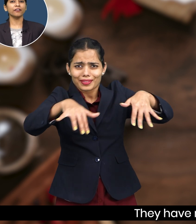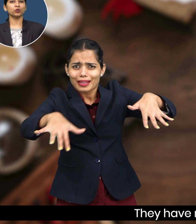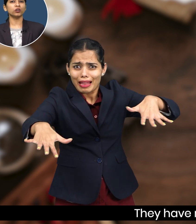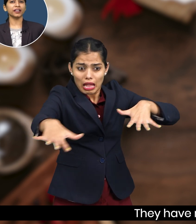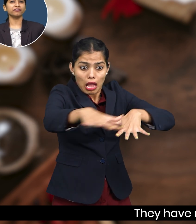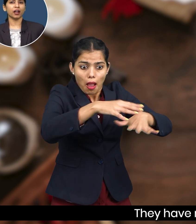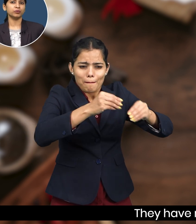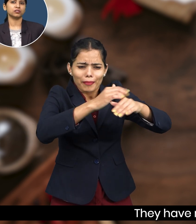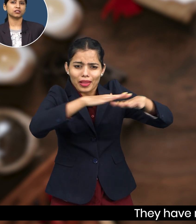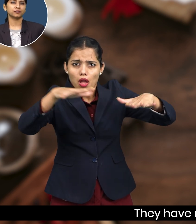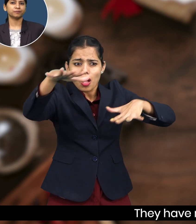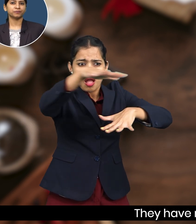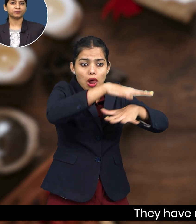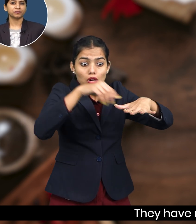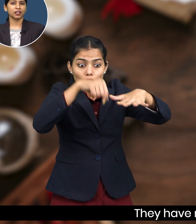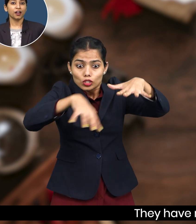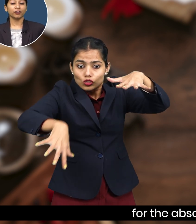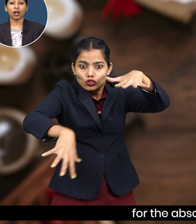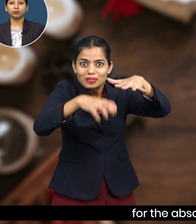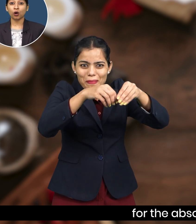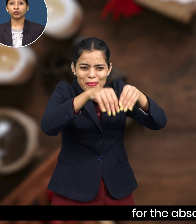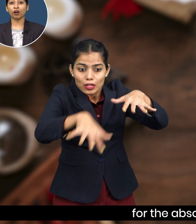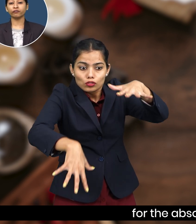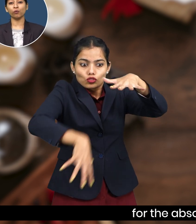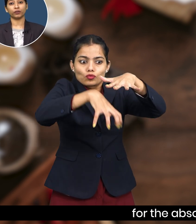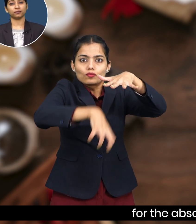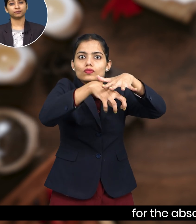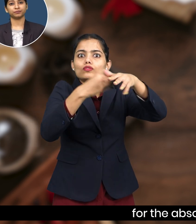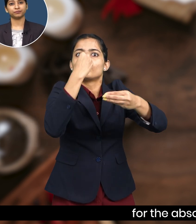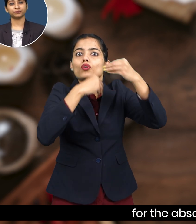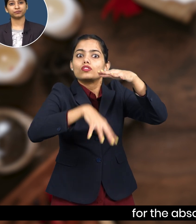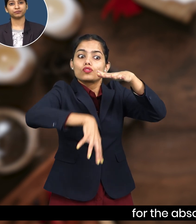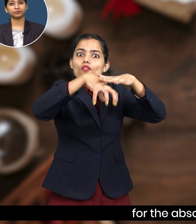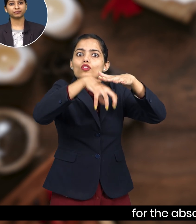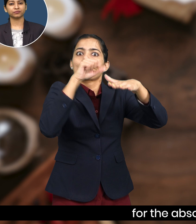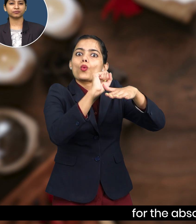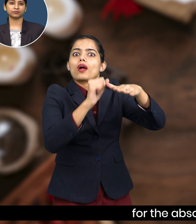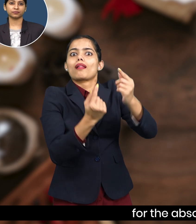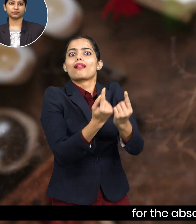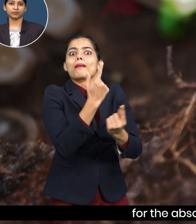They have root-like fibers for the absorption of food.